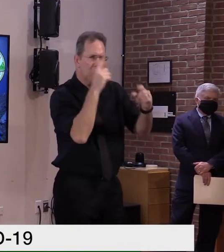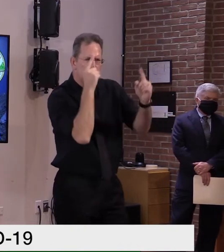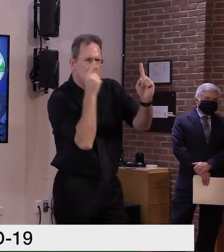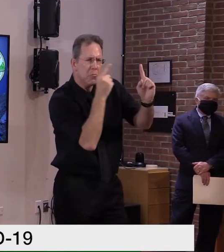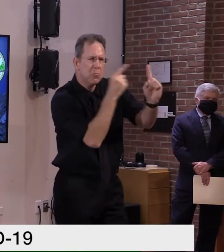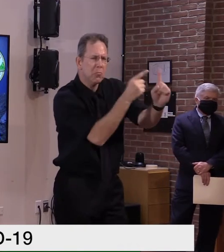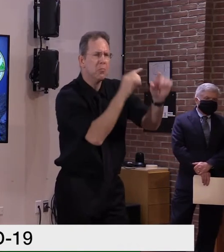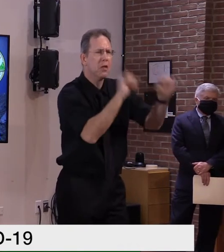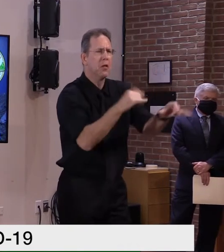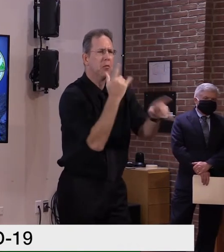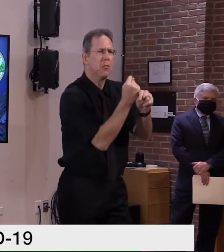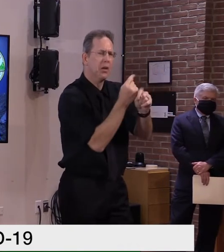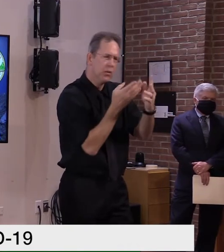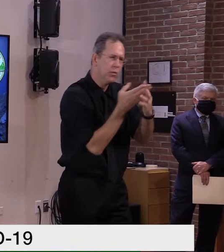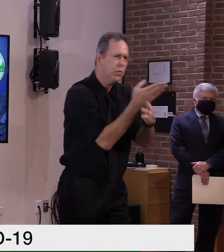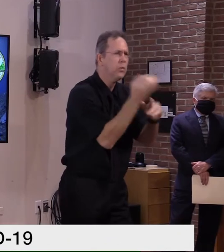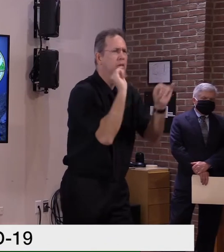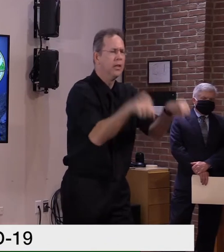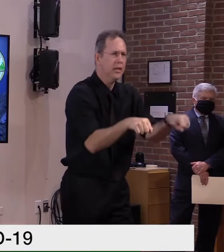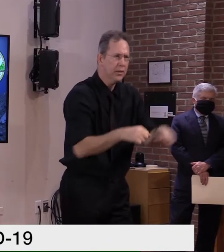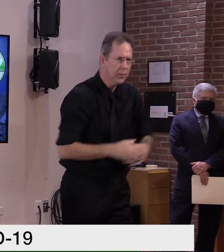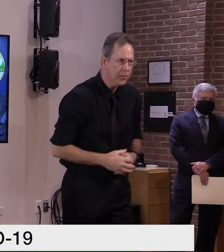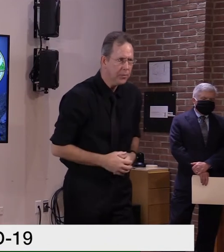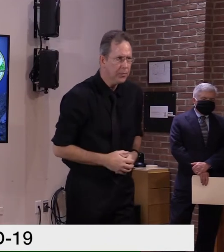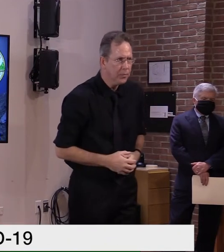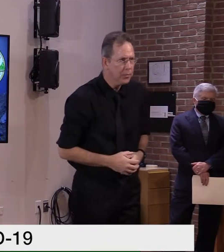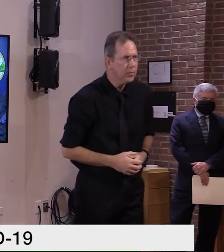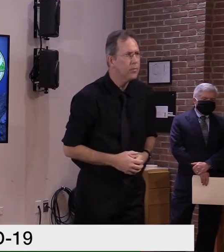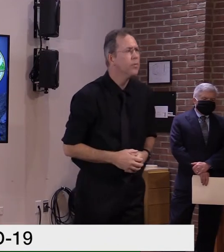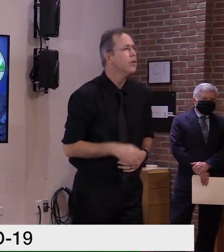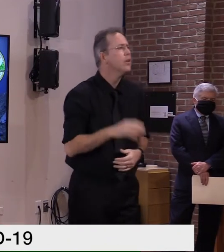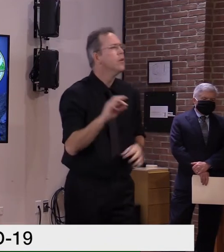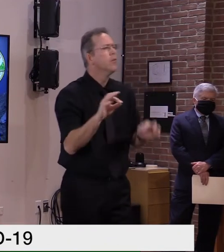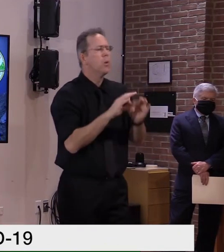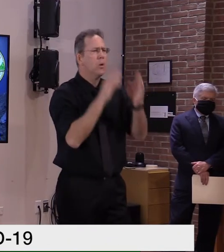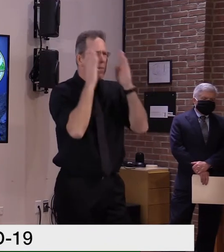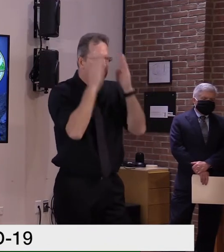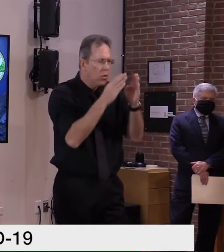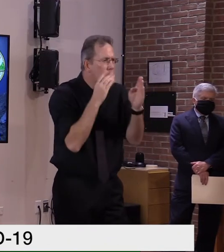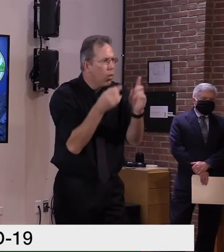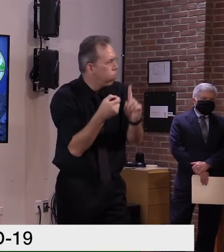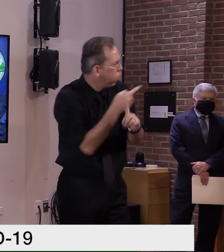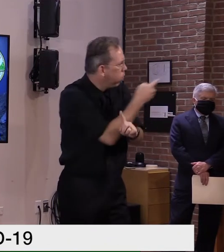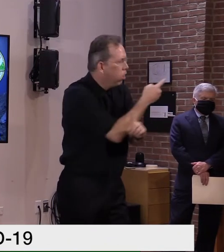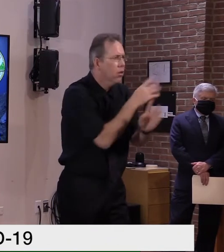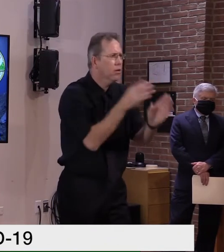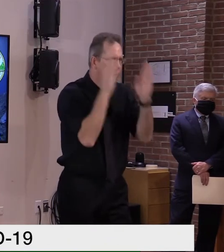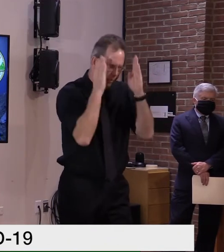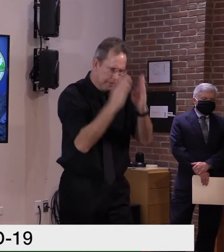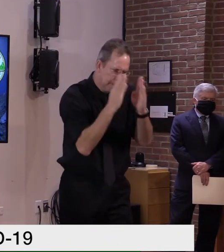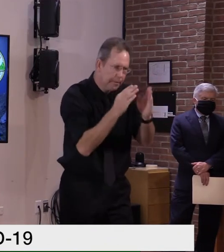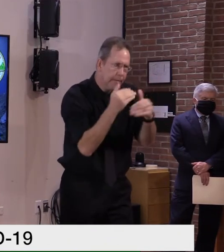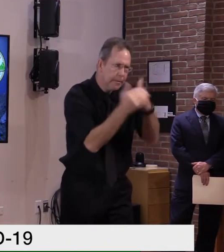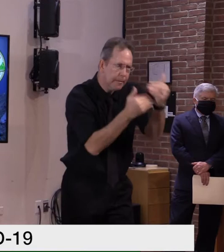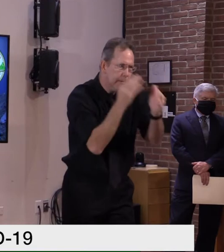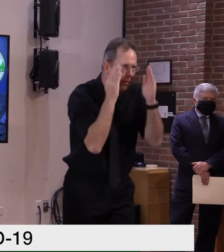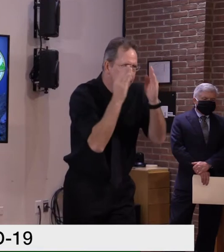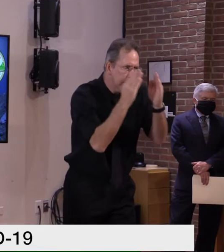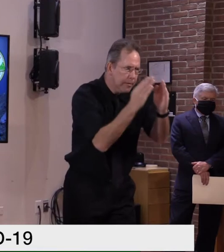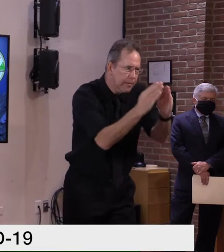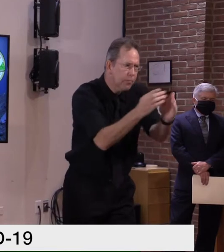than we have throughout the pandemic. And we have to keep focused on it so we can get through this dark tunnel as strong as